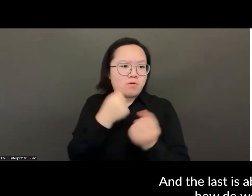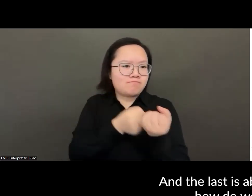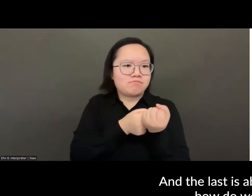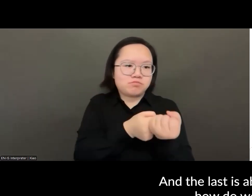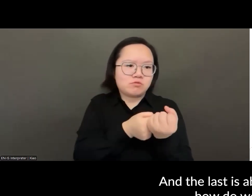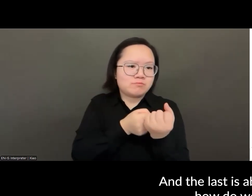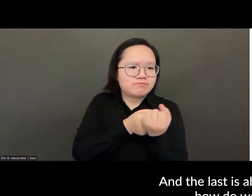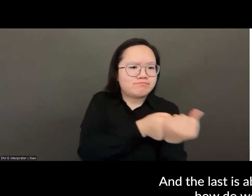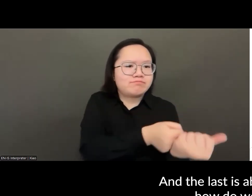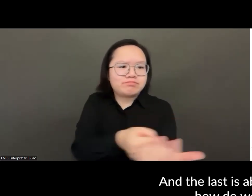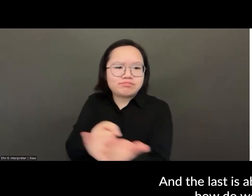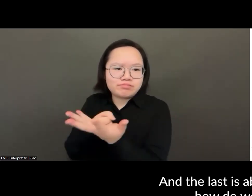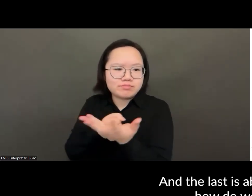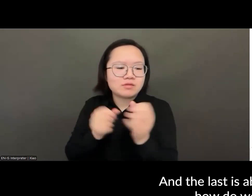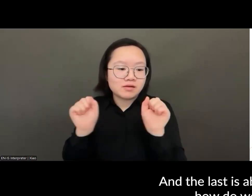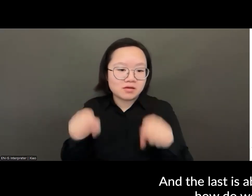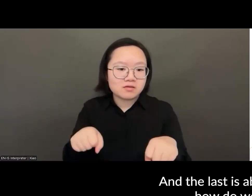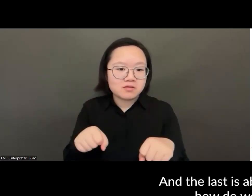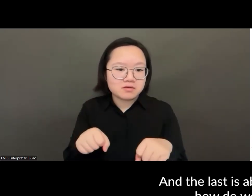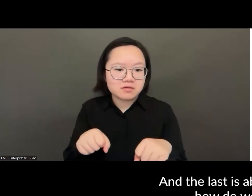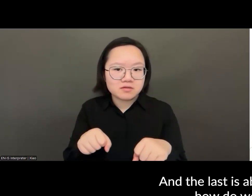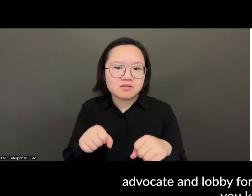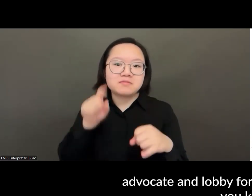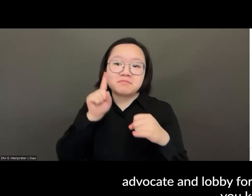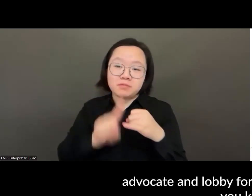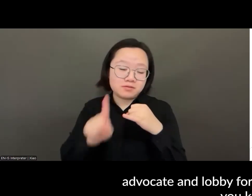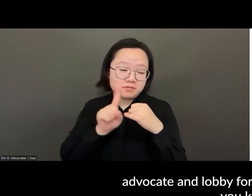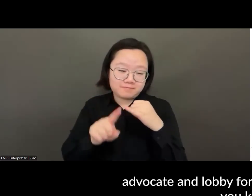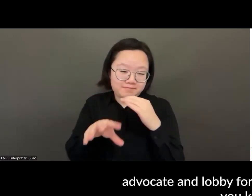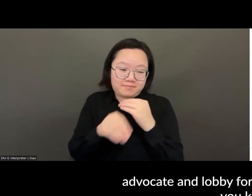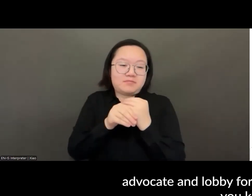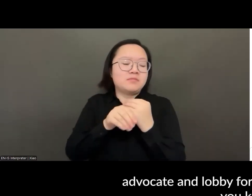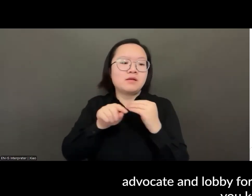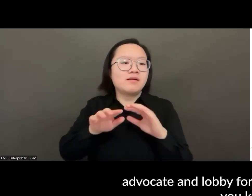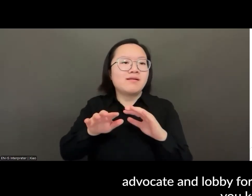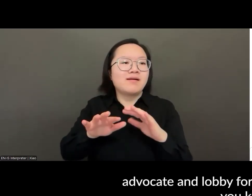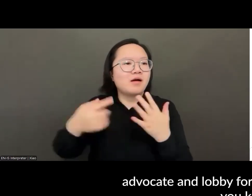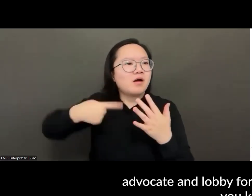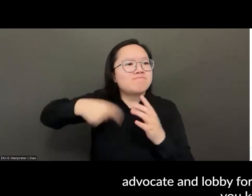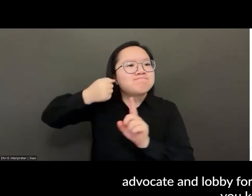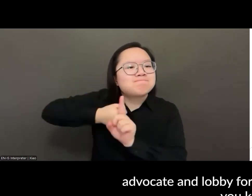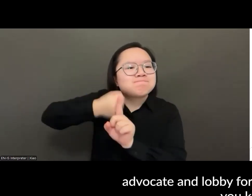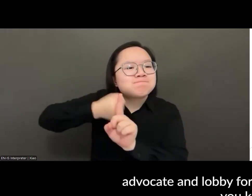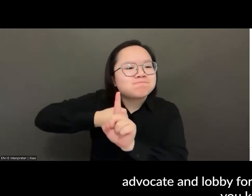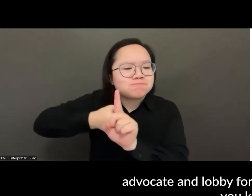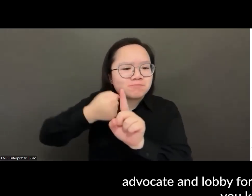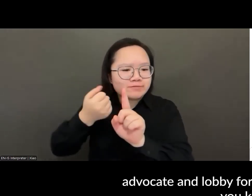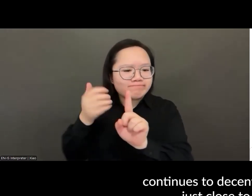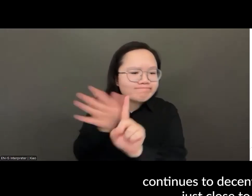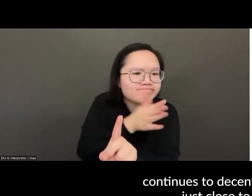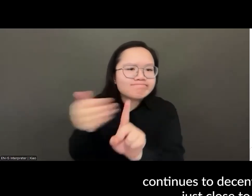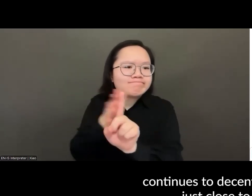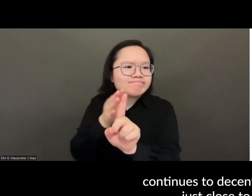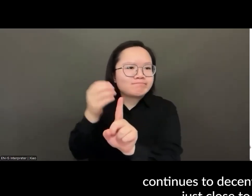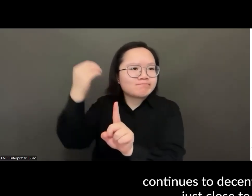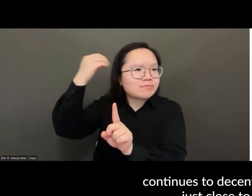last is about, how do we, advocate and lobby for how the